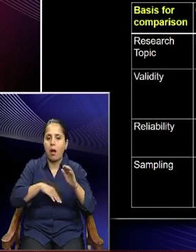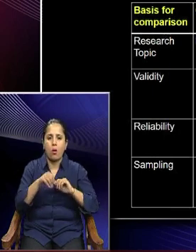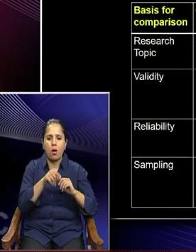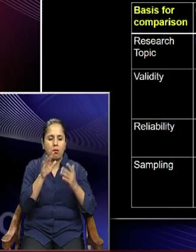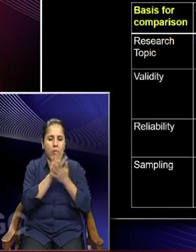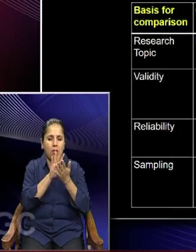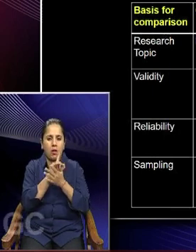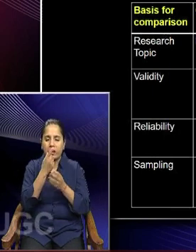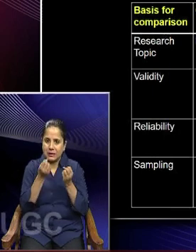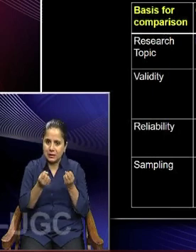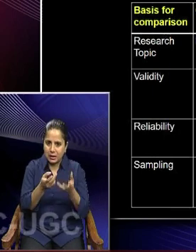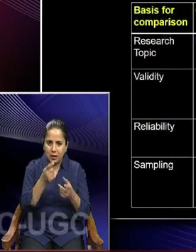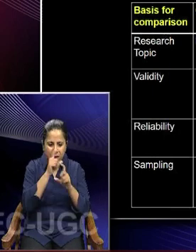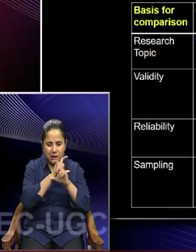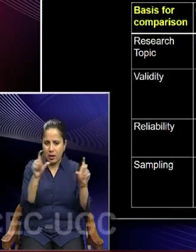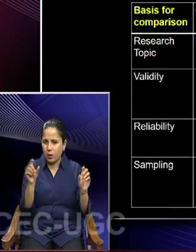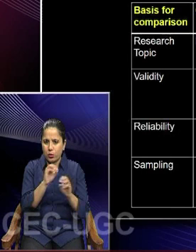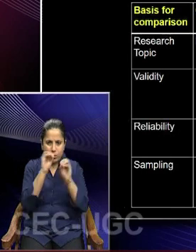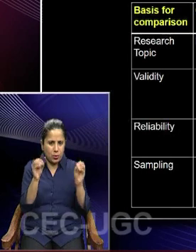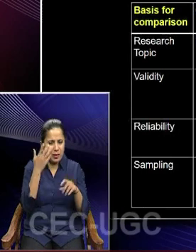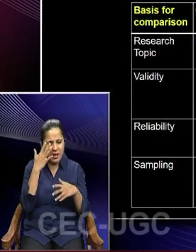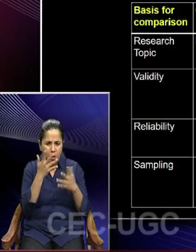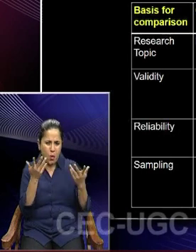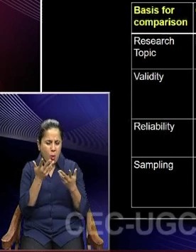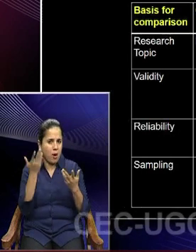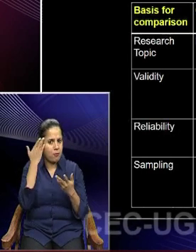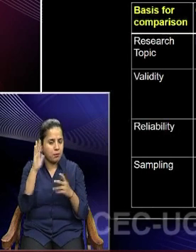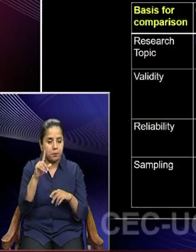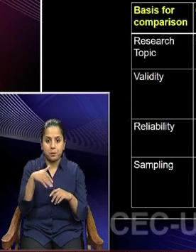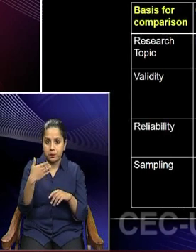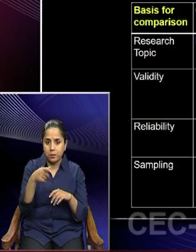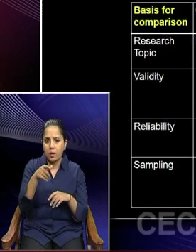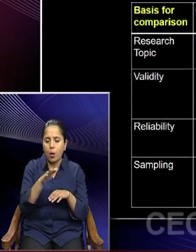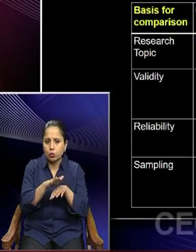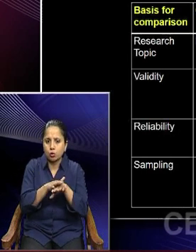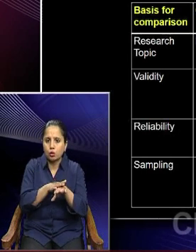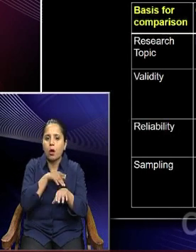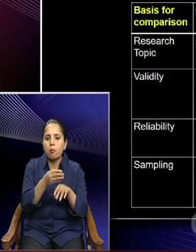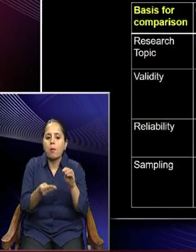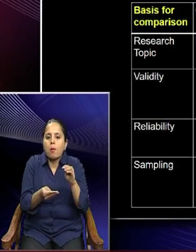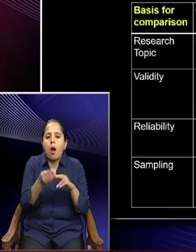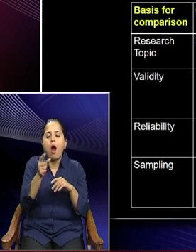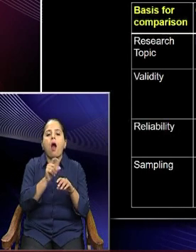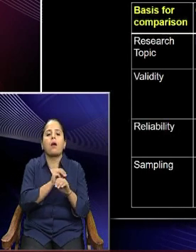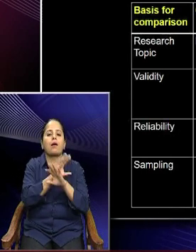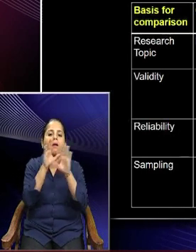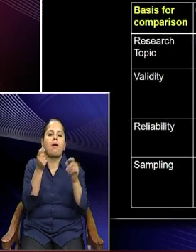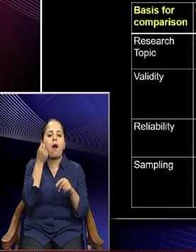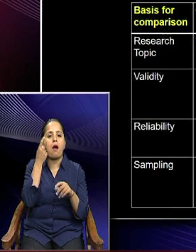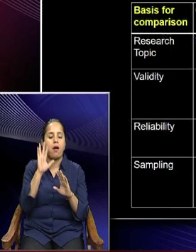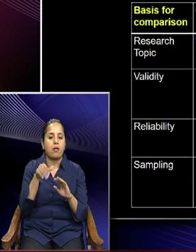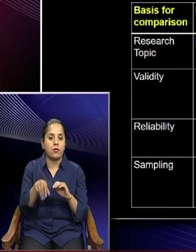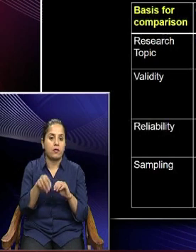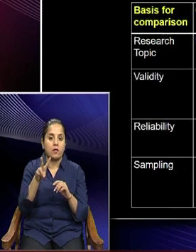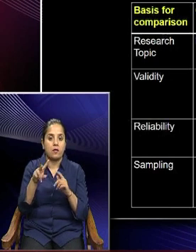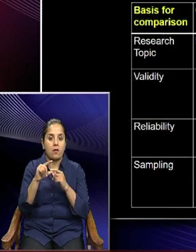in the beginning and very unclear in the beginning, and gradually it becomes more and more clear.